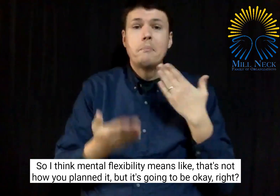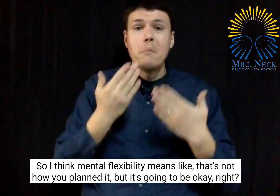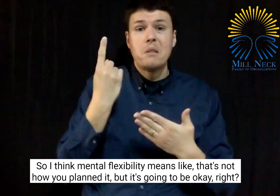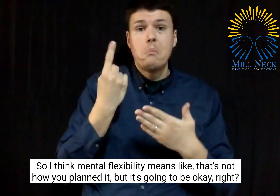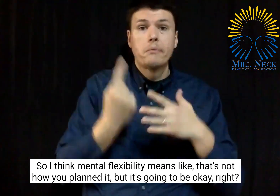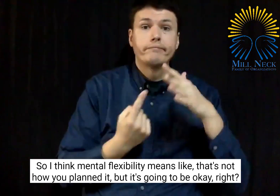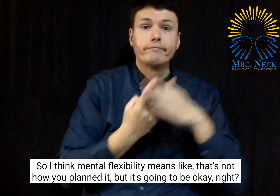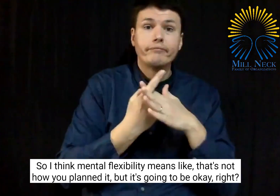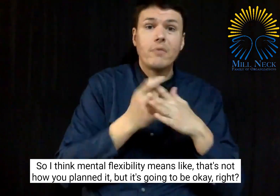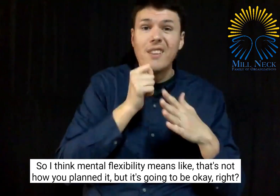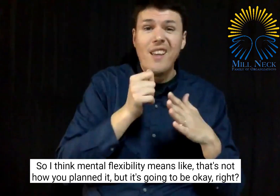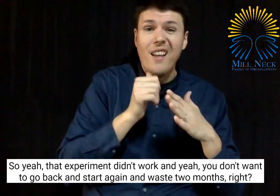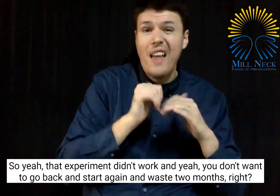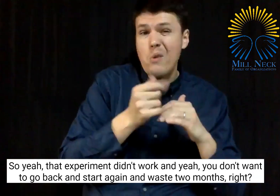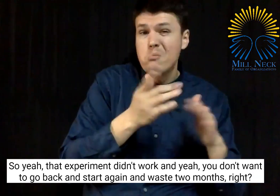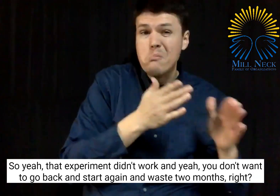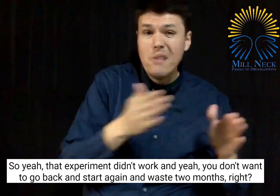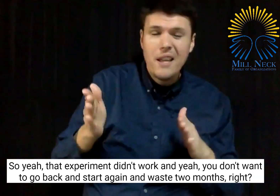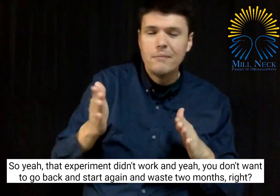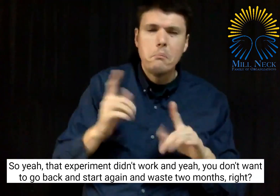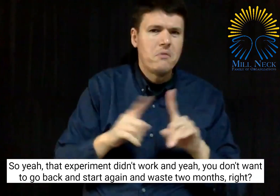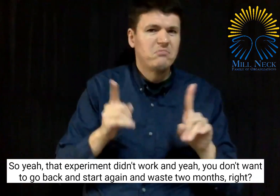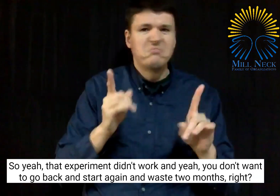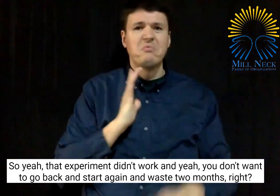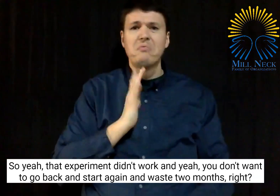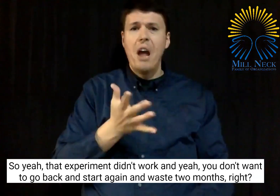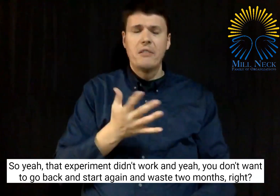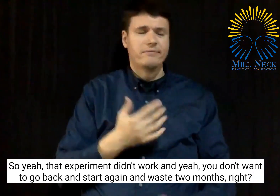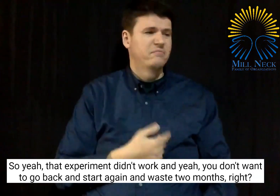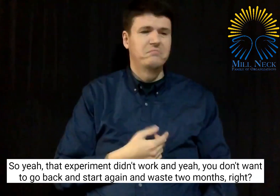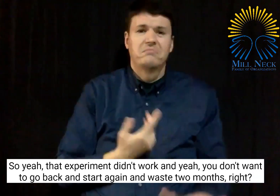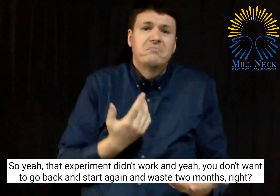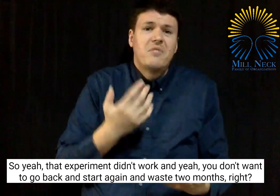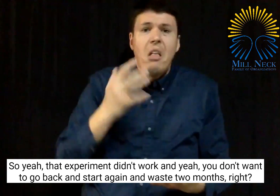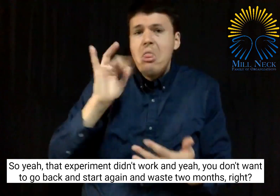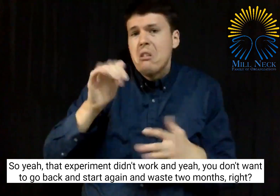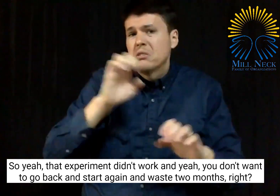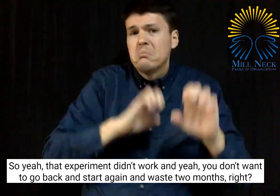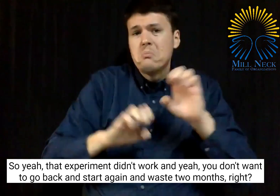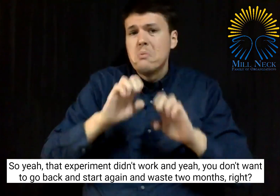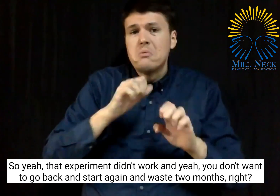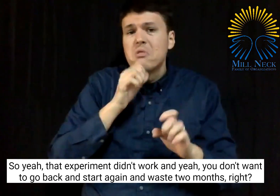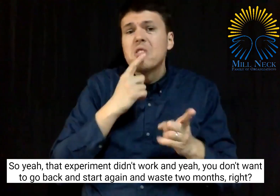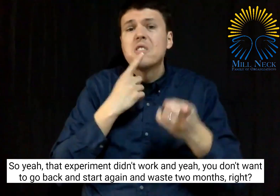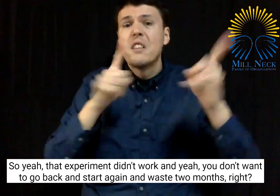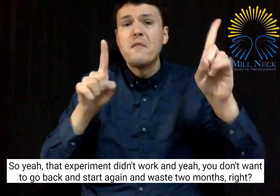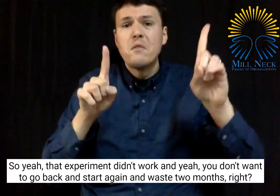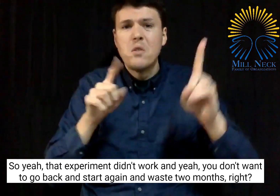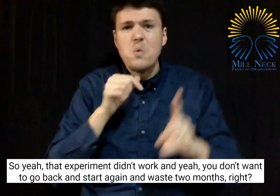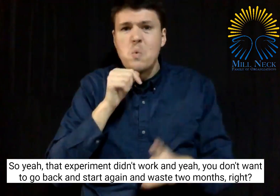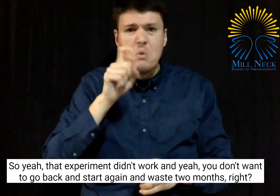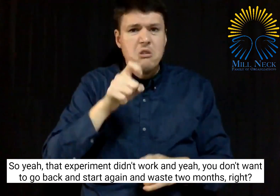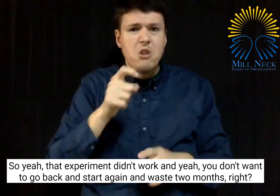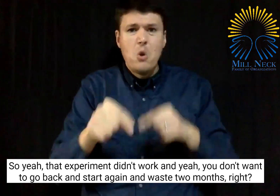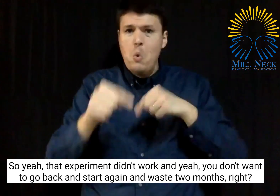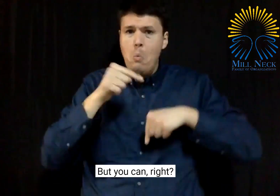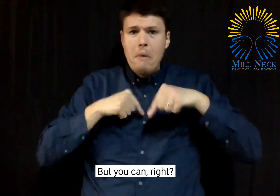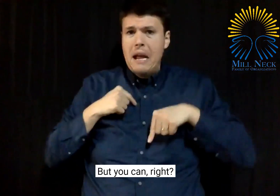going to be okay, right? So yeah, that experiment didn't work. And yeah, you don't want to go back and start again and waste 2 months, right? But you